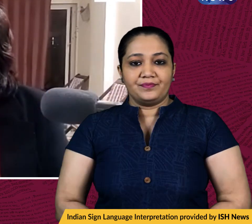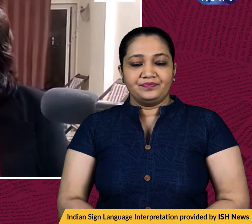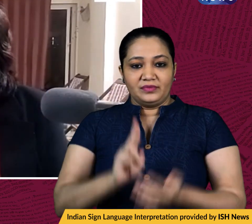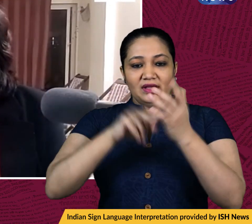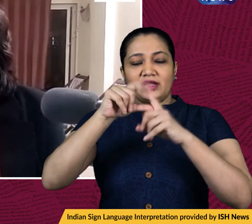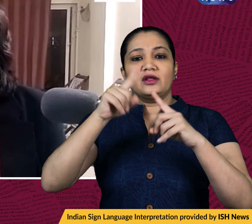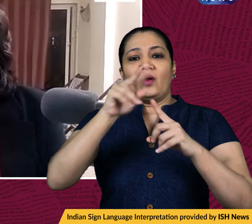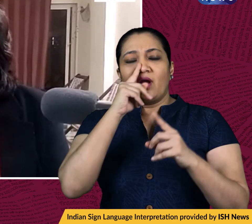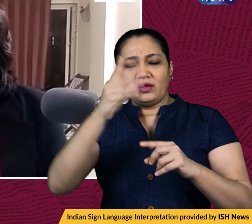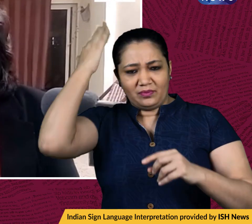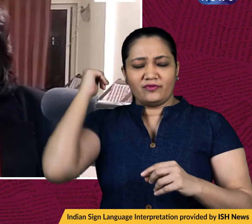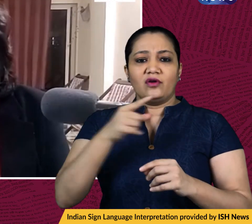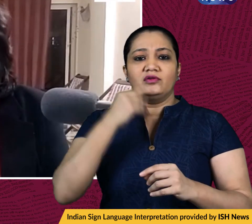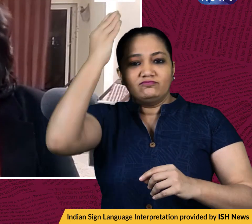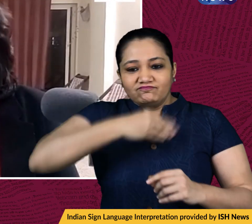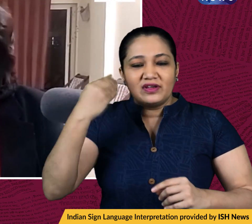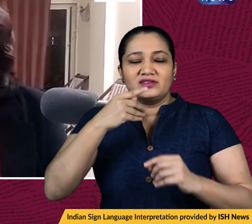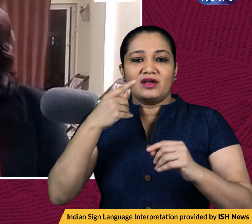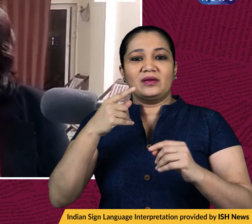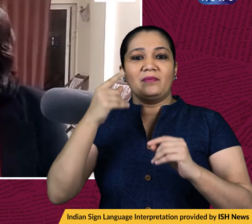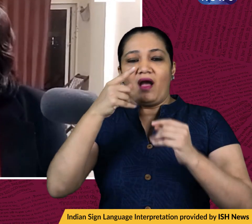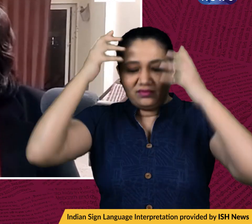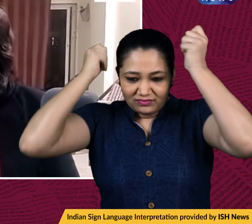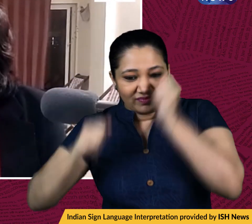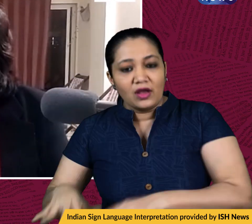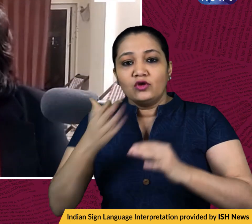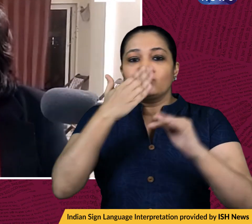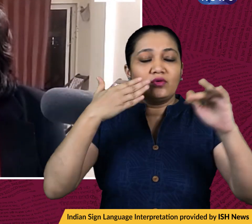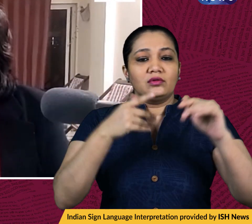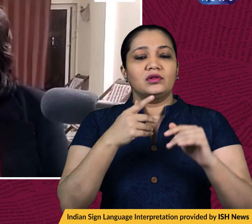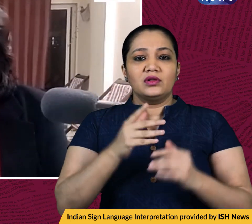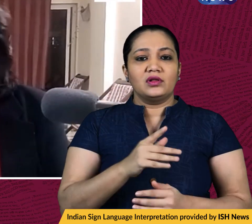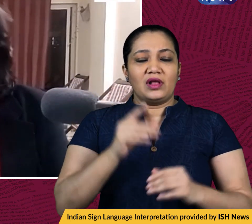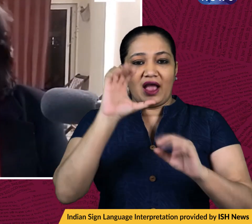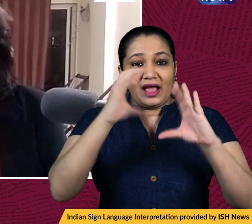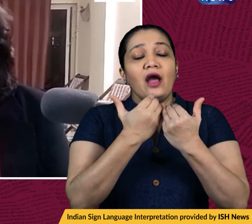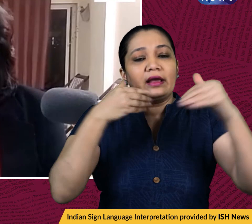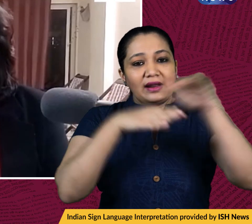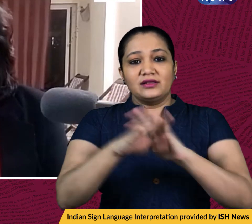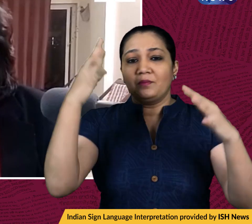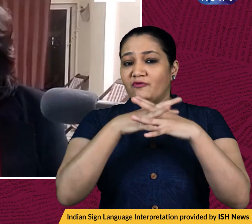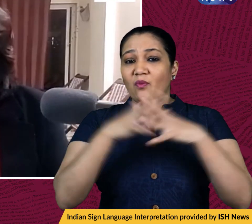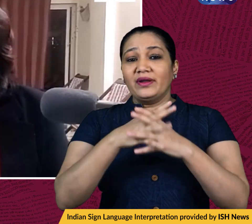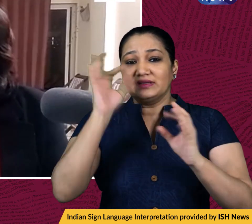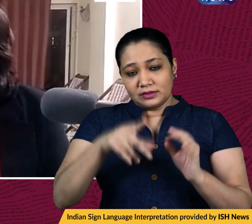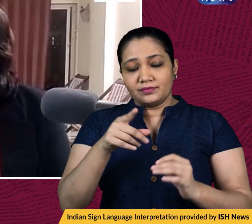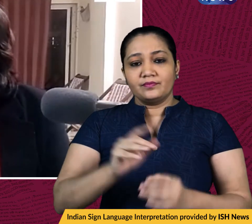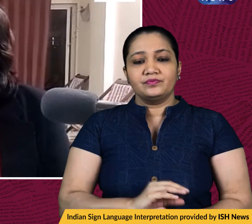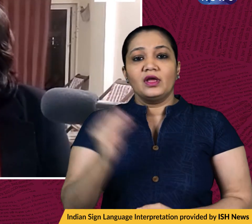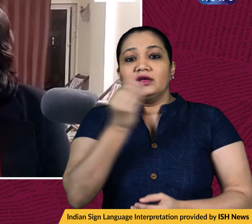to NDTV, after a group of girls refused to take off their hijab in school, in class on